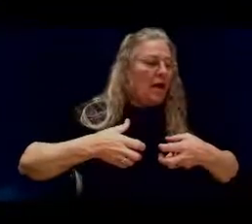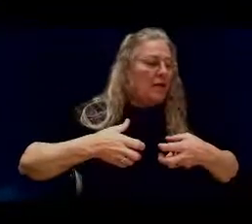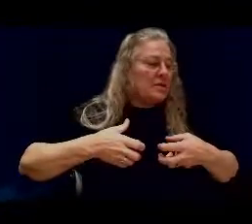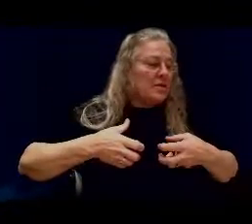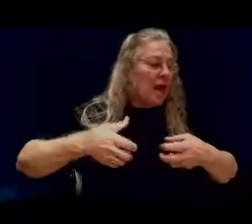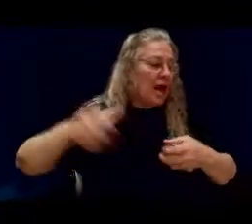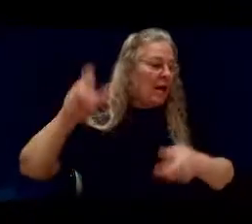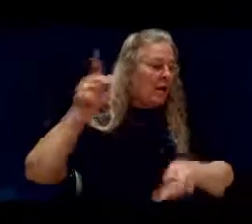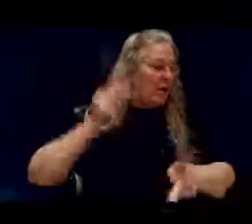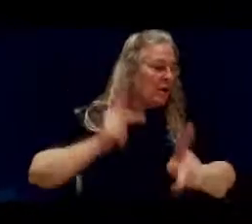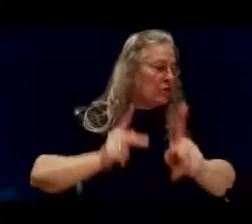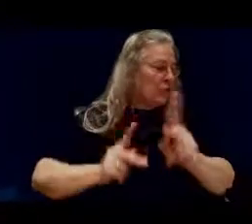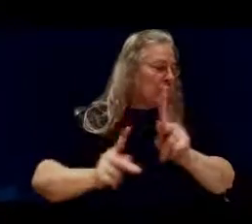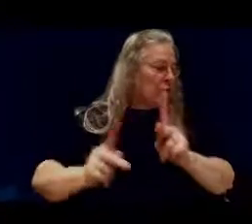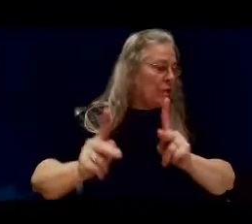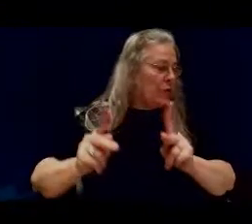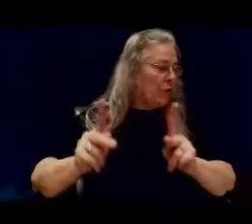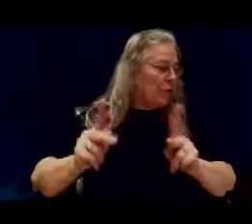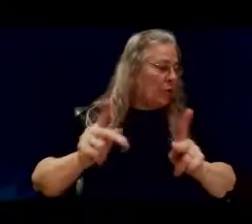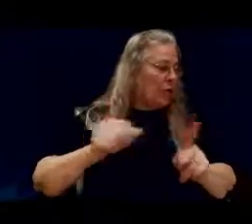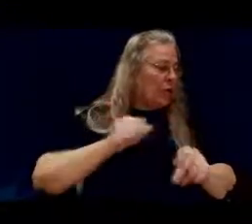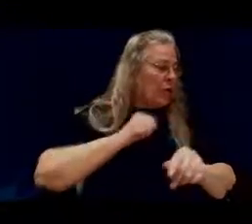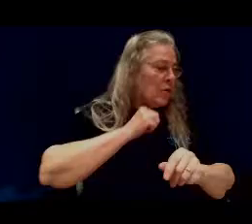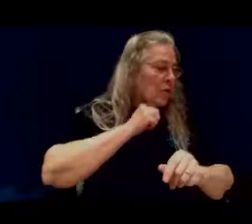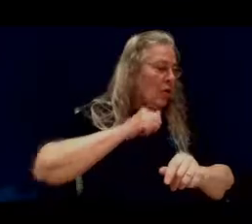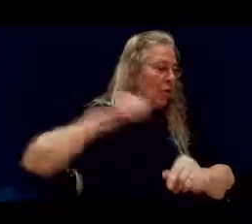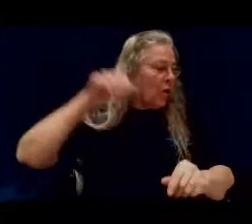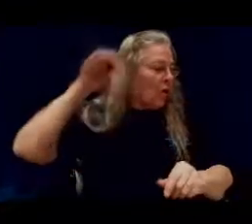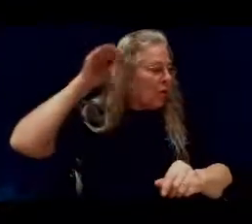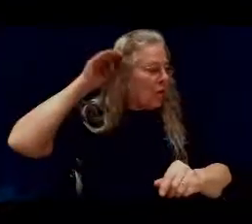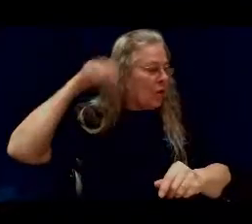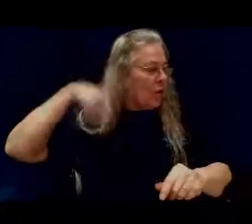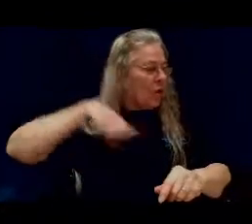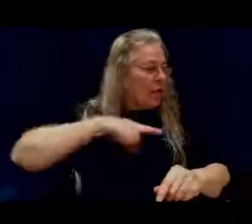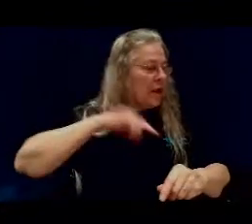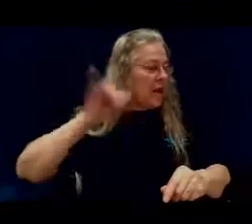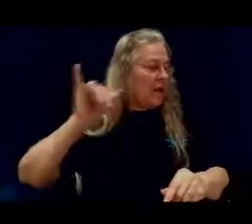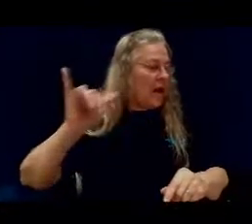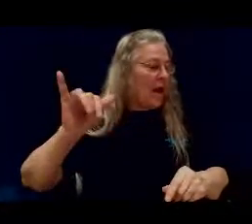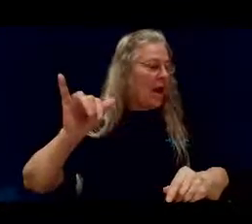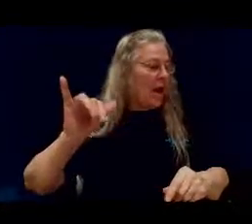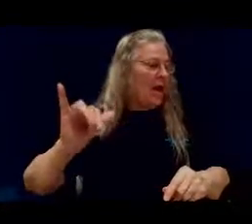and savage crew, nor heard we that